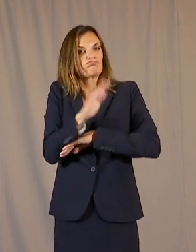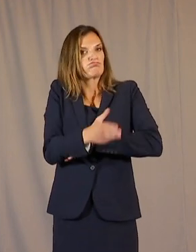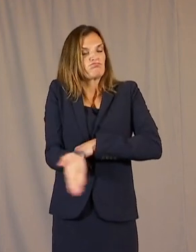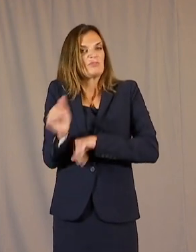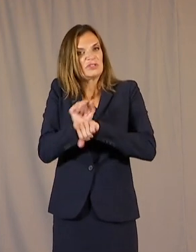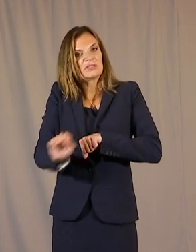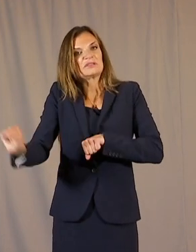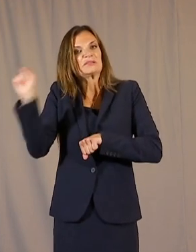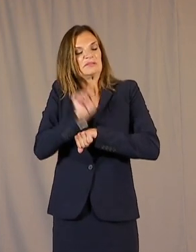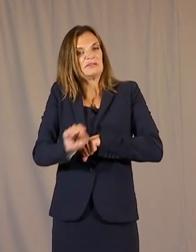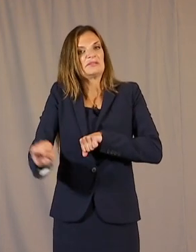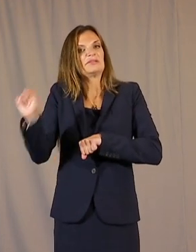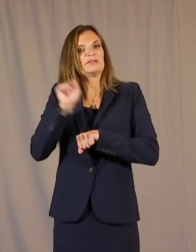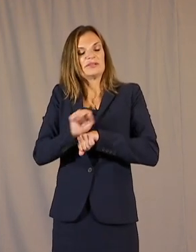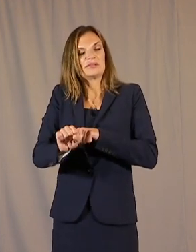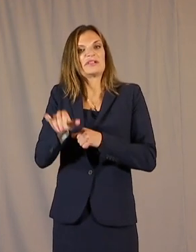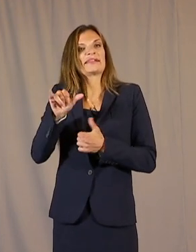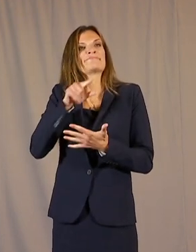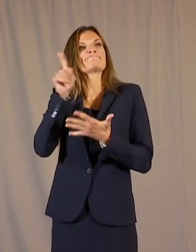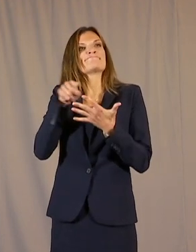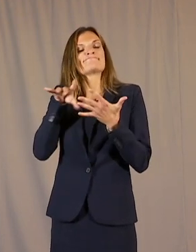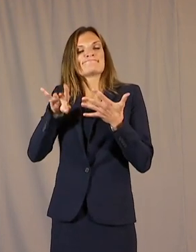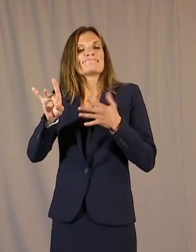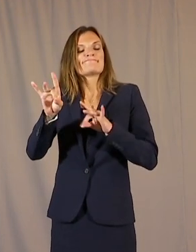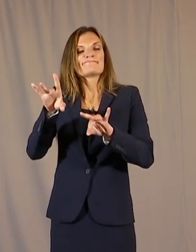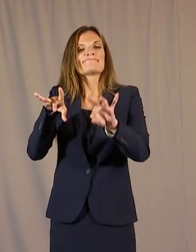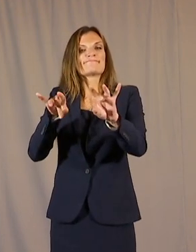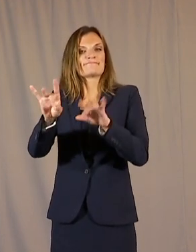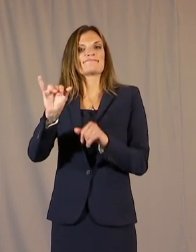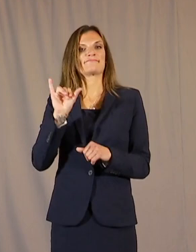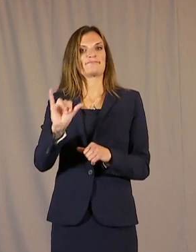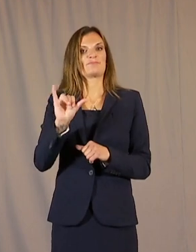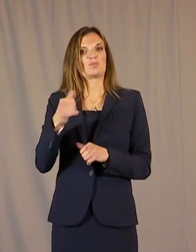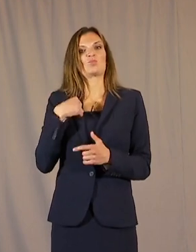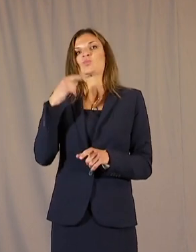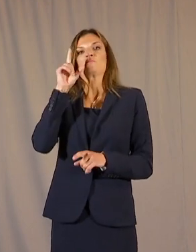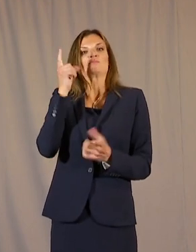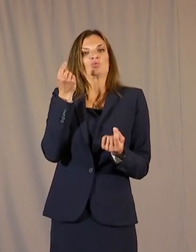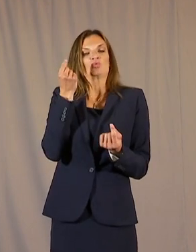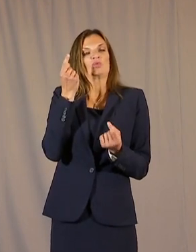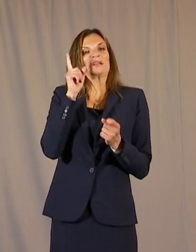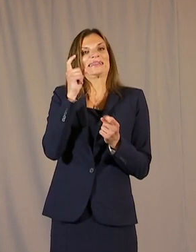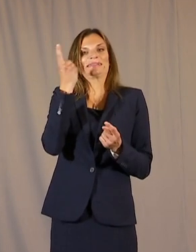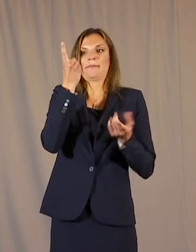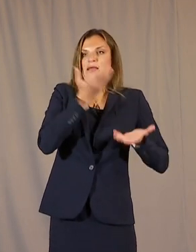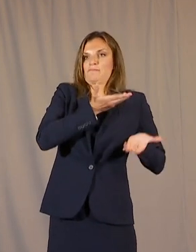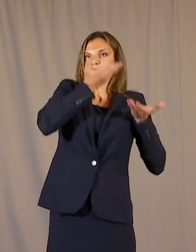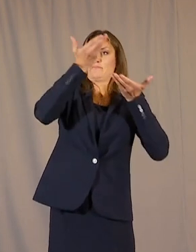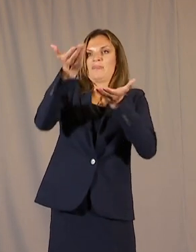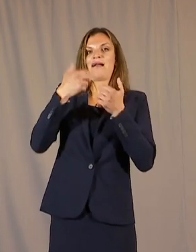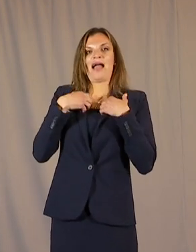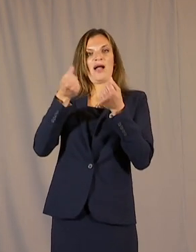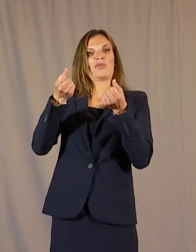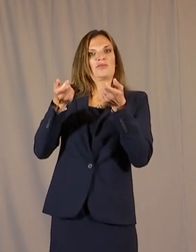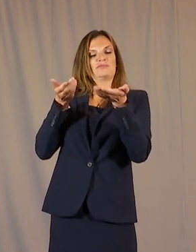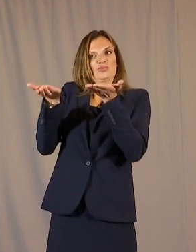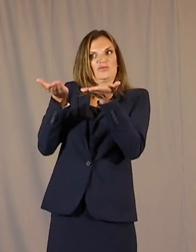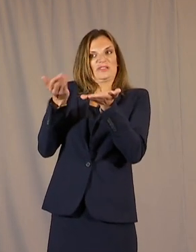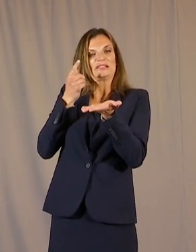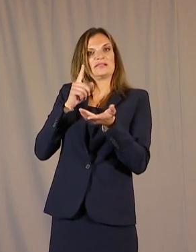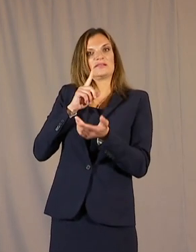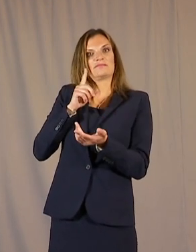that kind of led us to a conclusion that we needed portable health services, that we needed to be able to take those